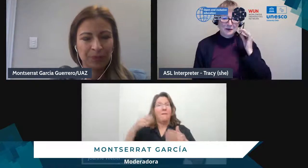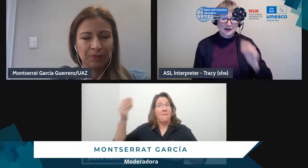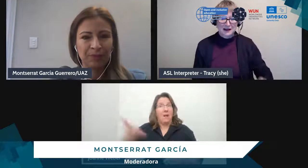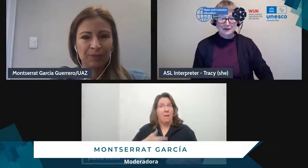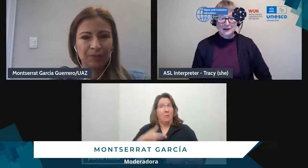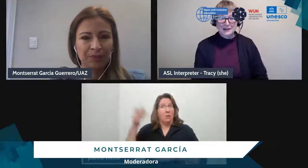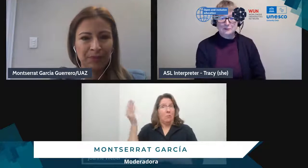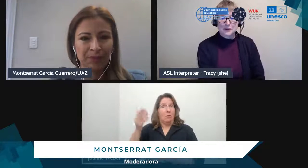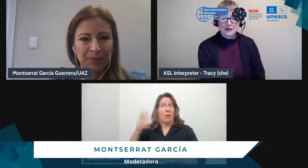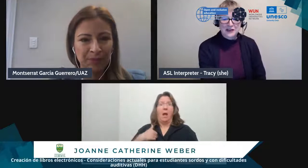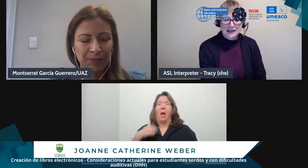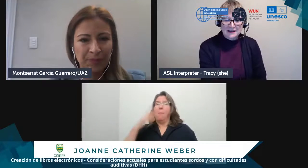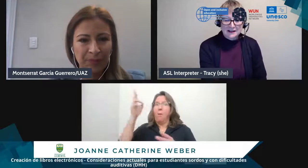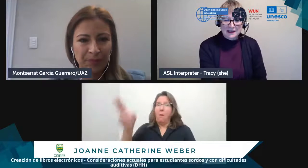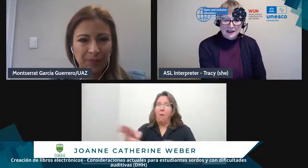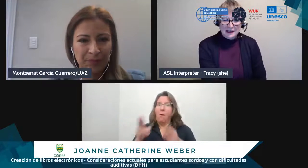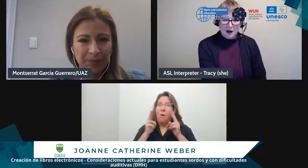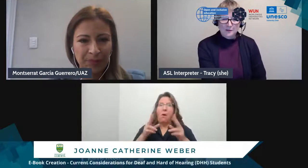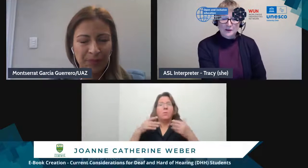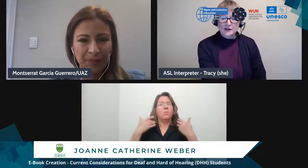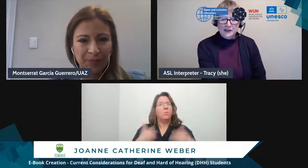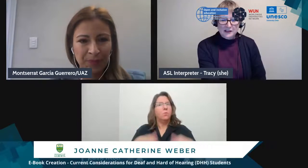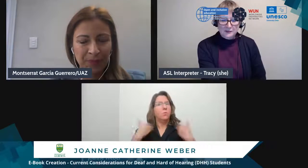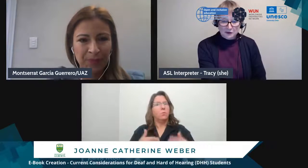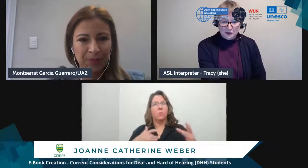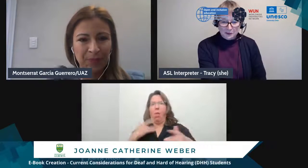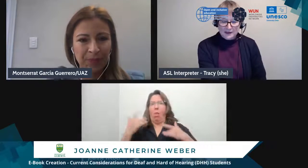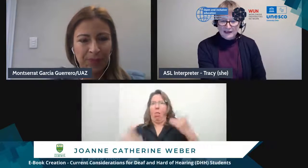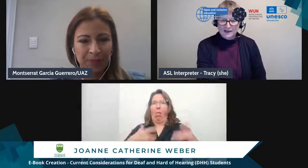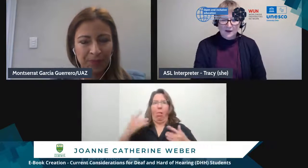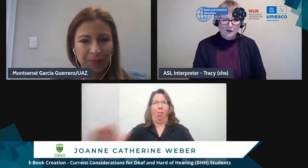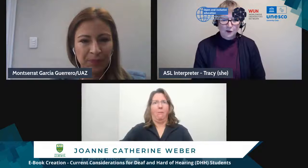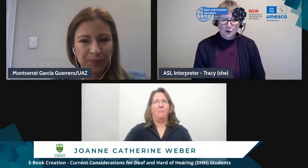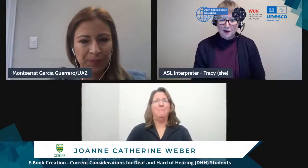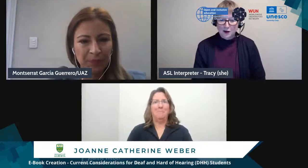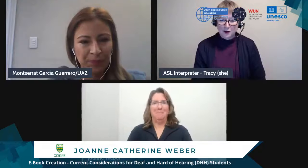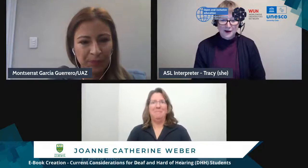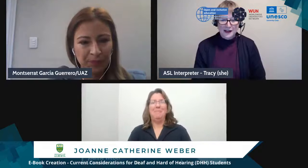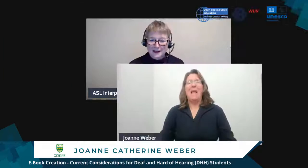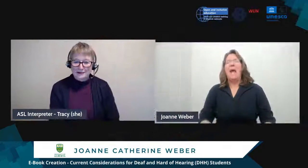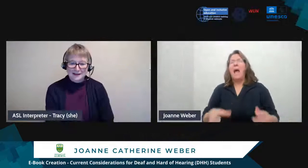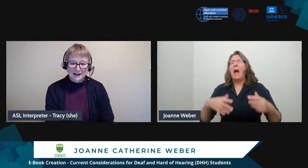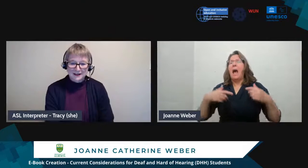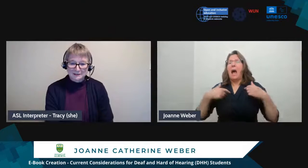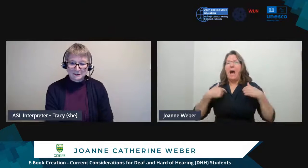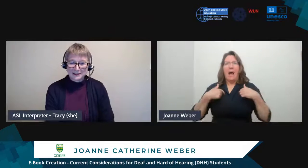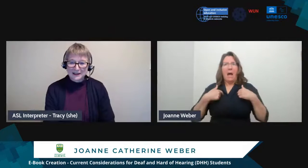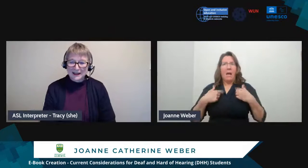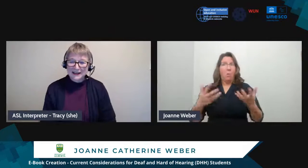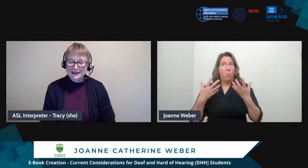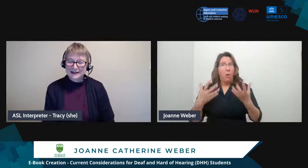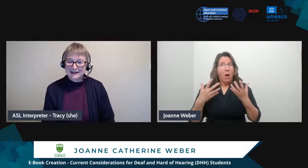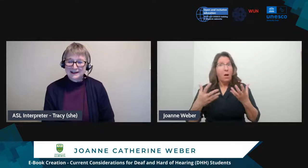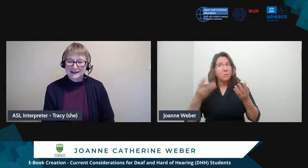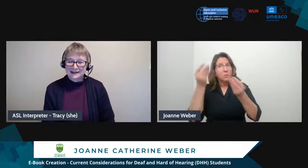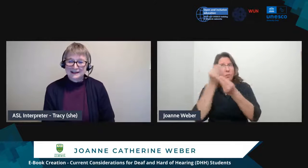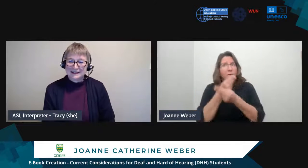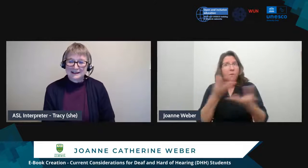Thank you, everyone. I really appreciate this opportunity to present. I feel quite honored and I'm excited about